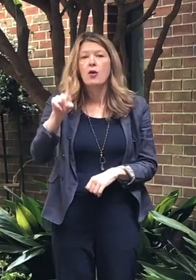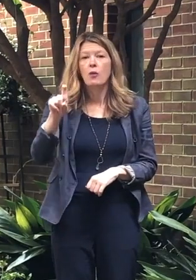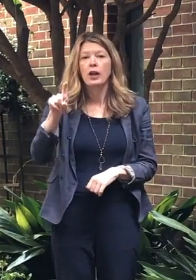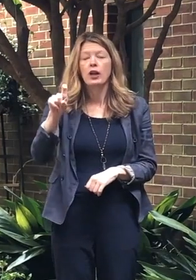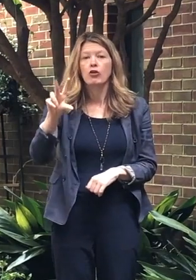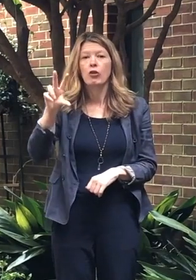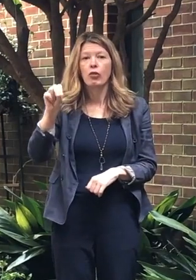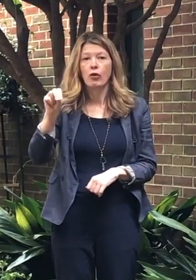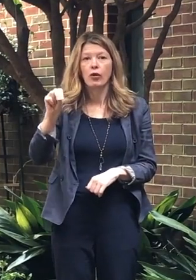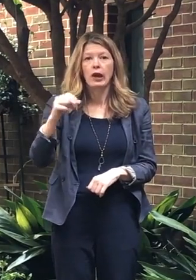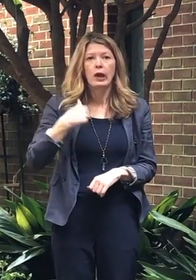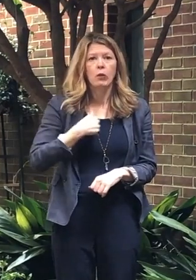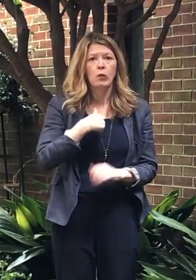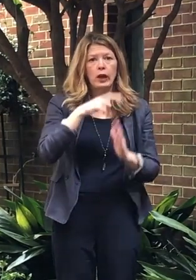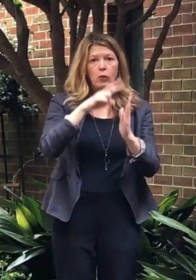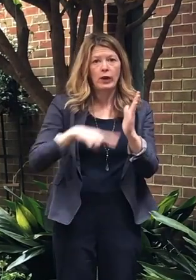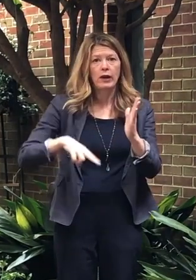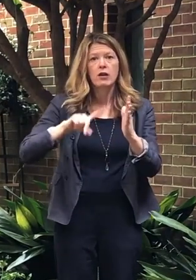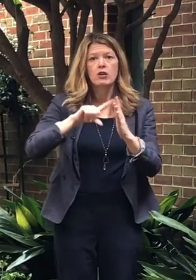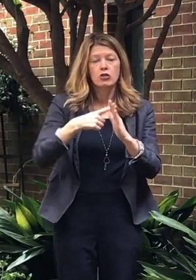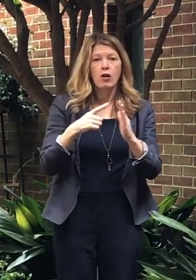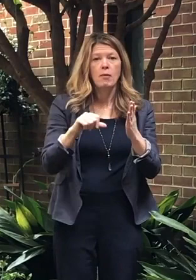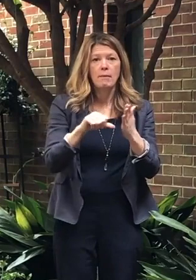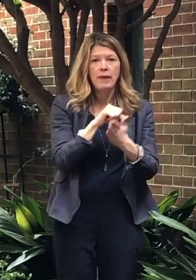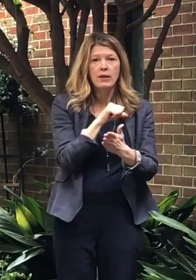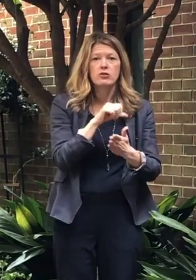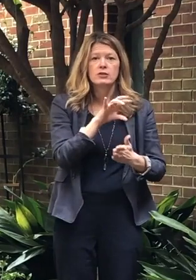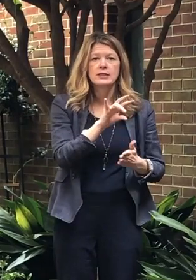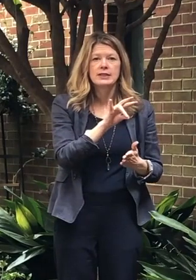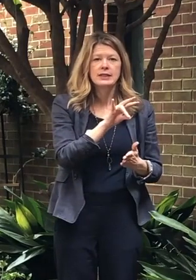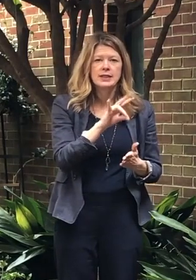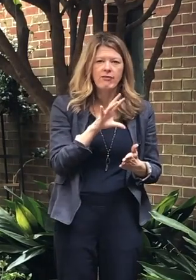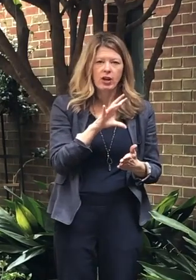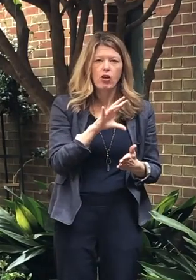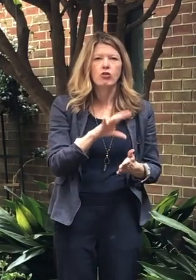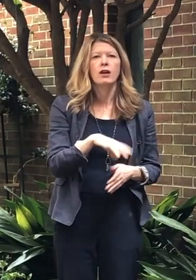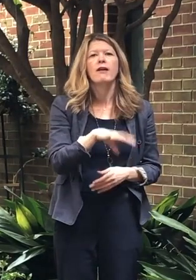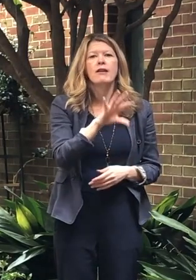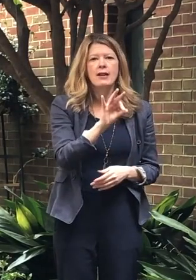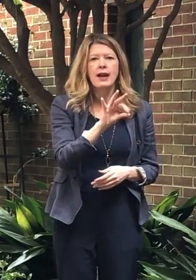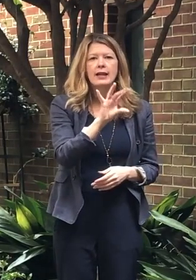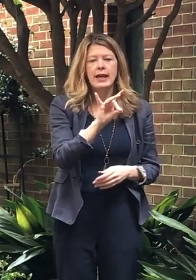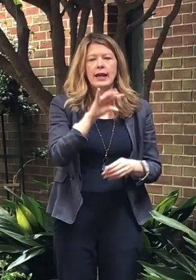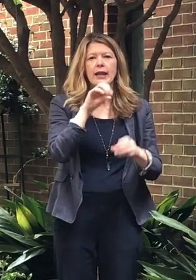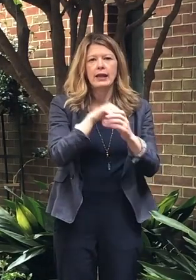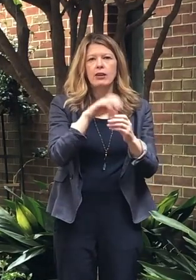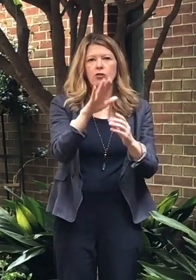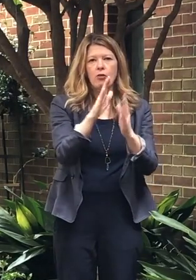they begin on page 798 of your prayer book.